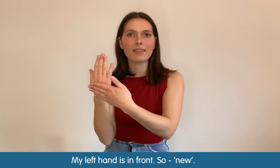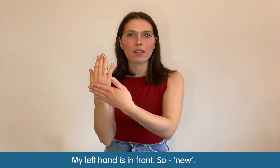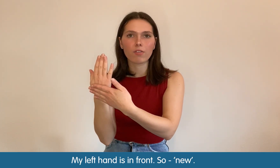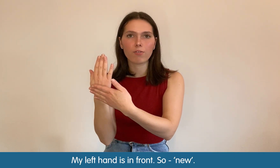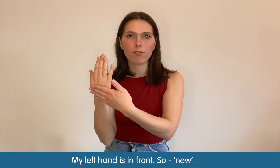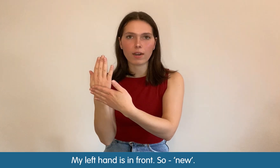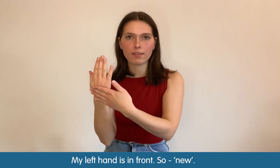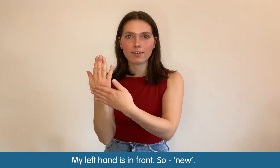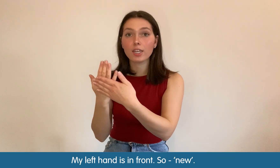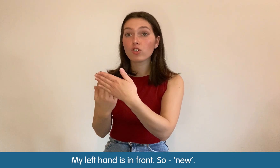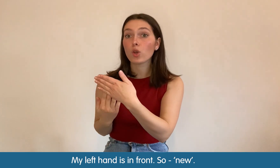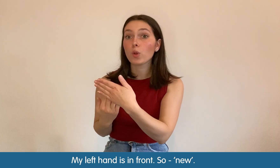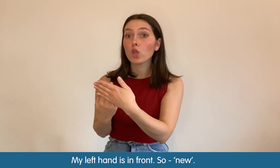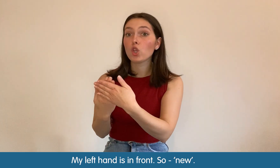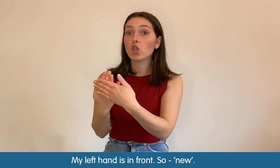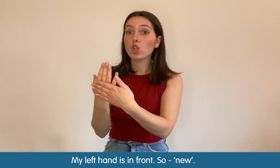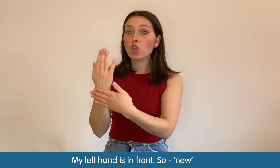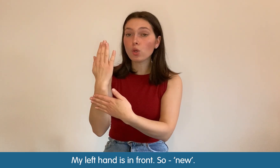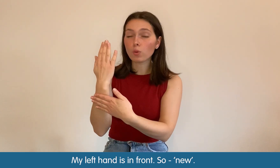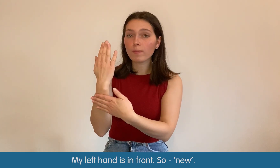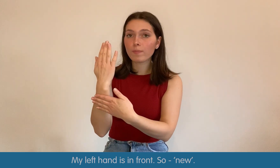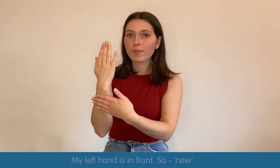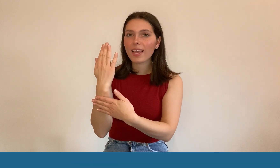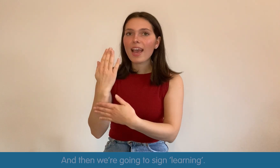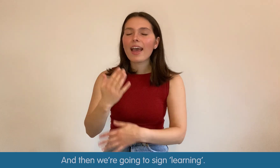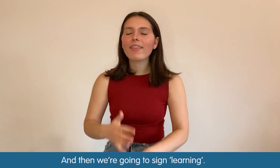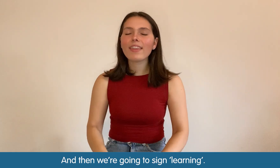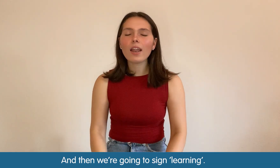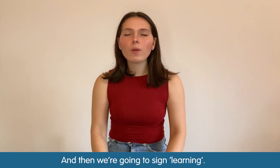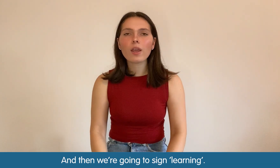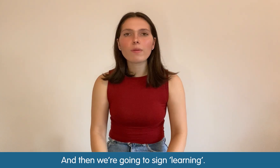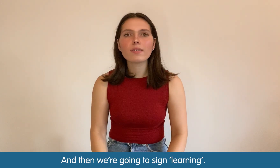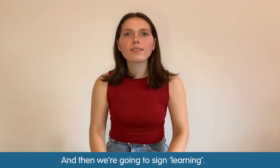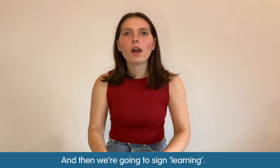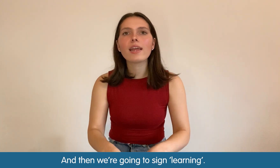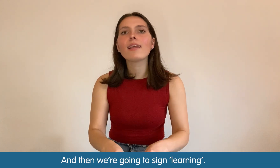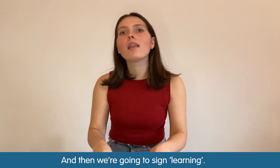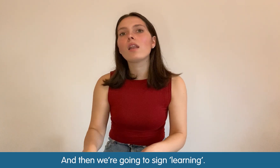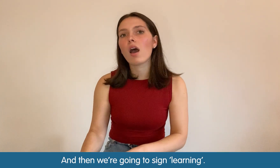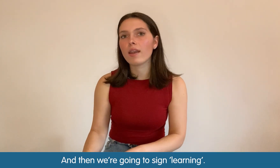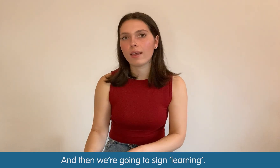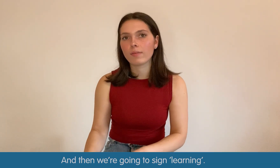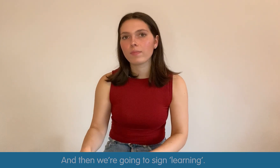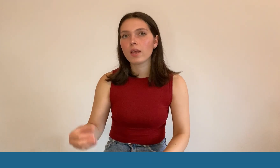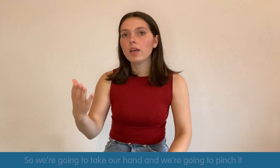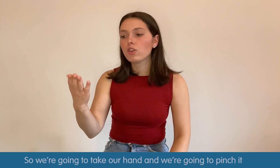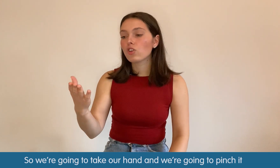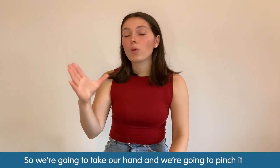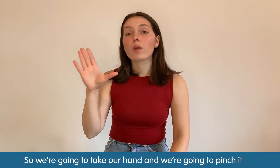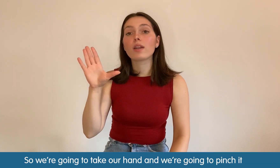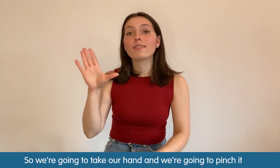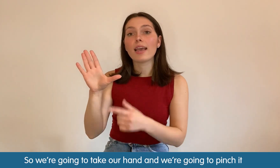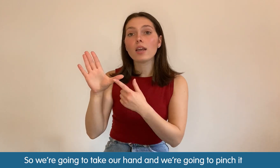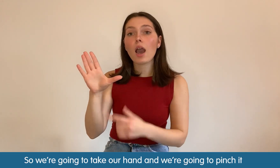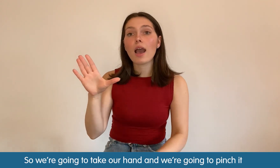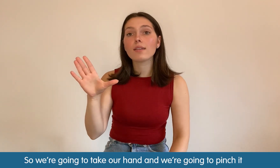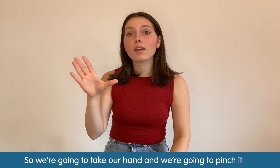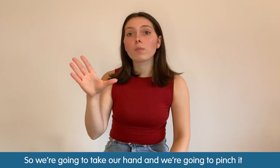in front. So new. And then we're going to sign learning. So we're going to take our hand and we're going